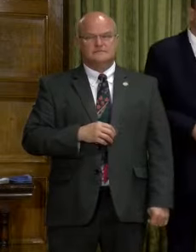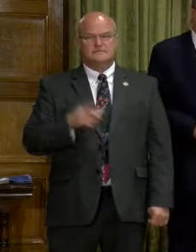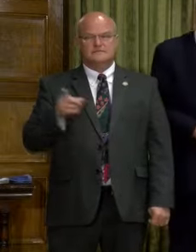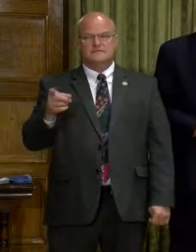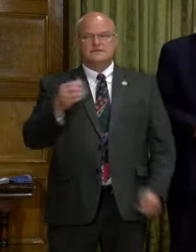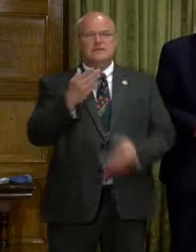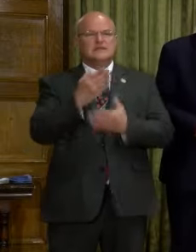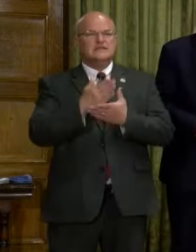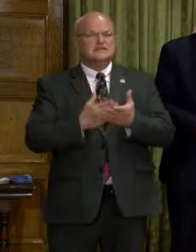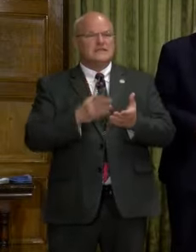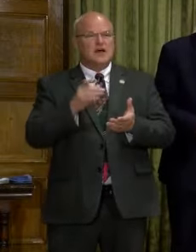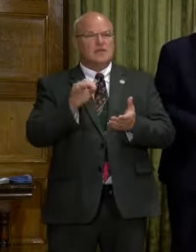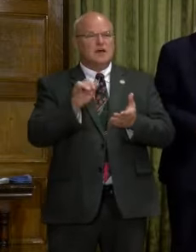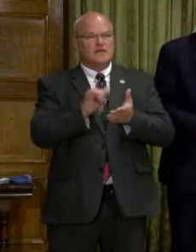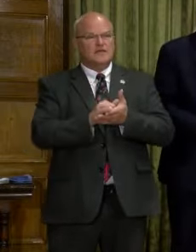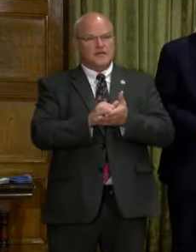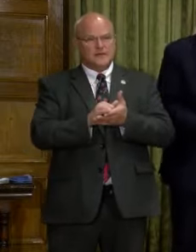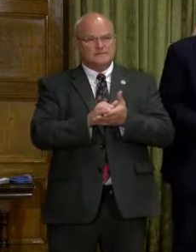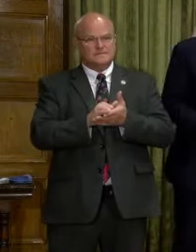So some of the